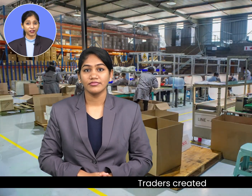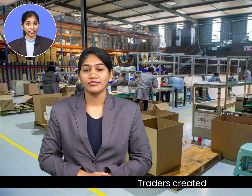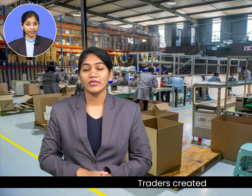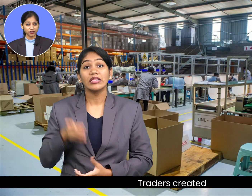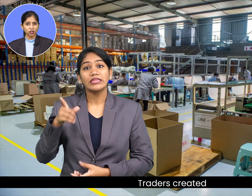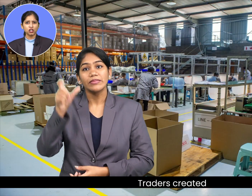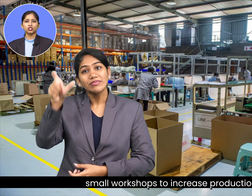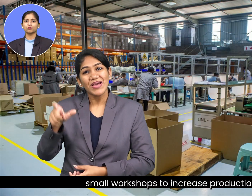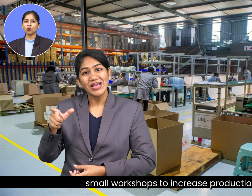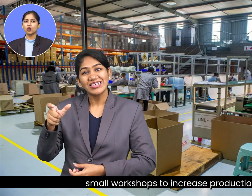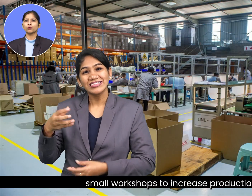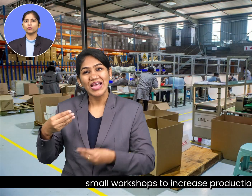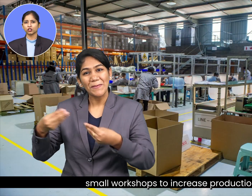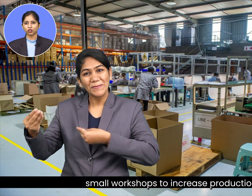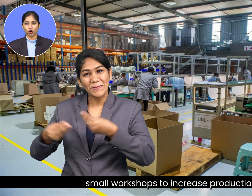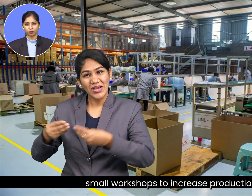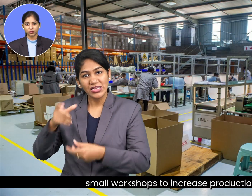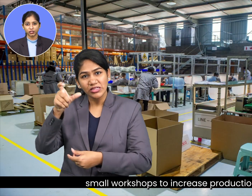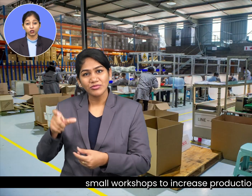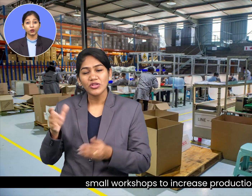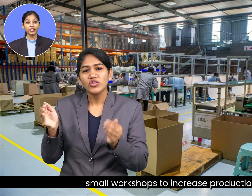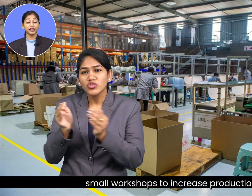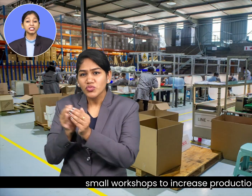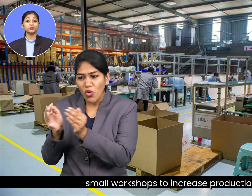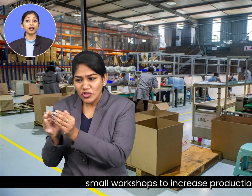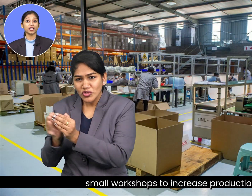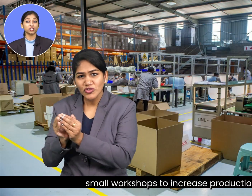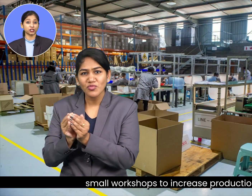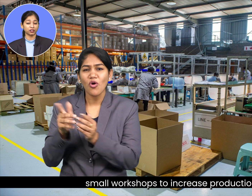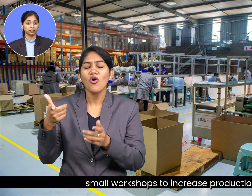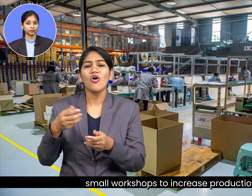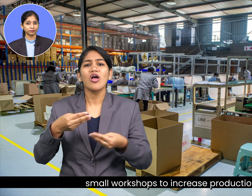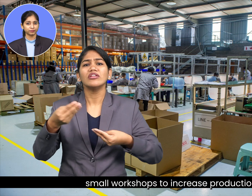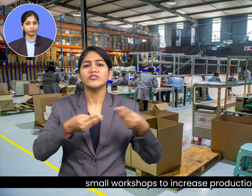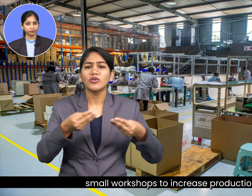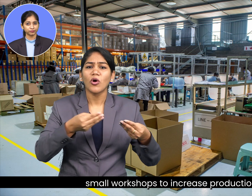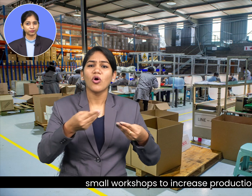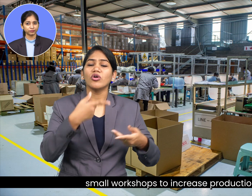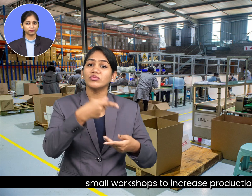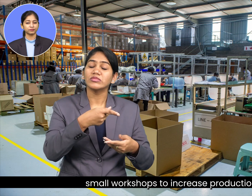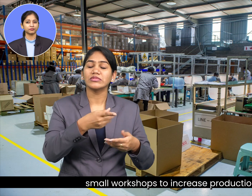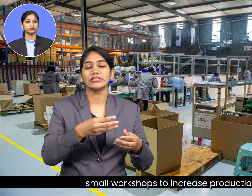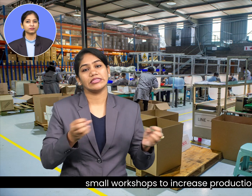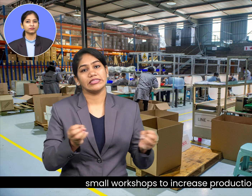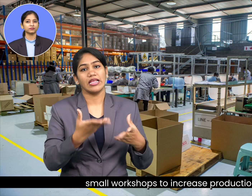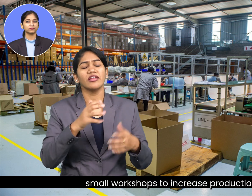Traders created small workshops to increase production.